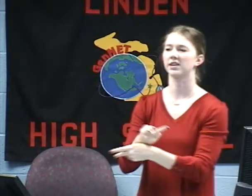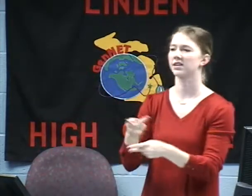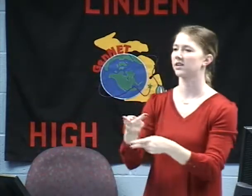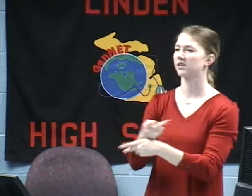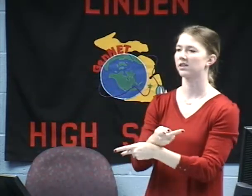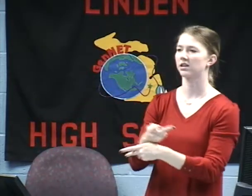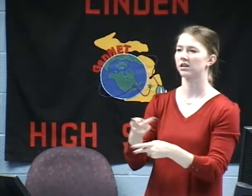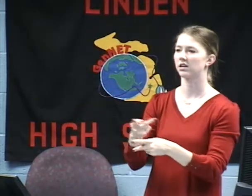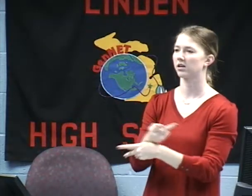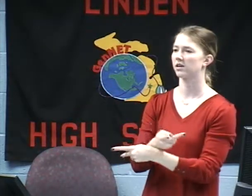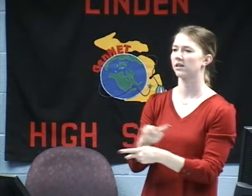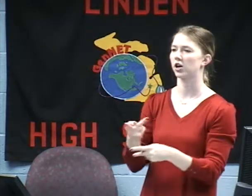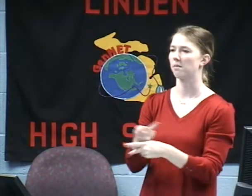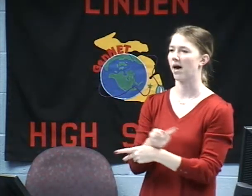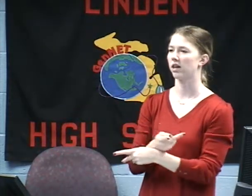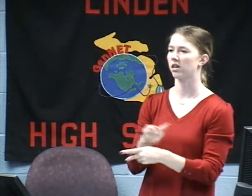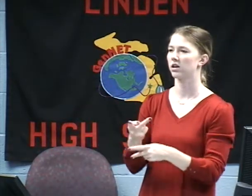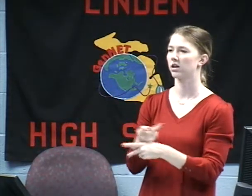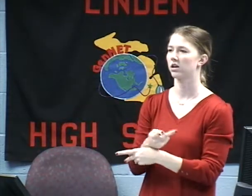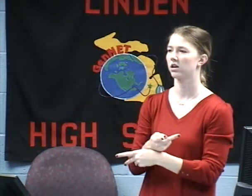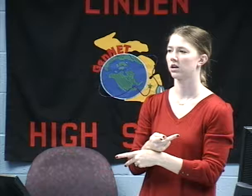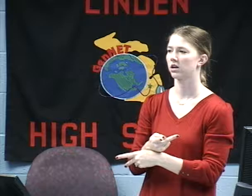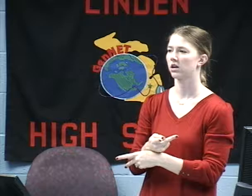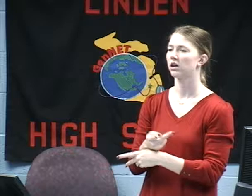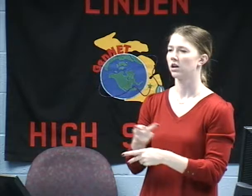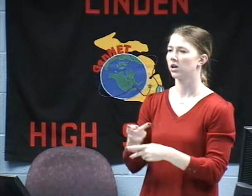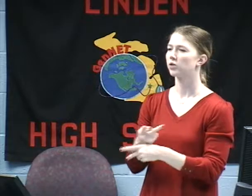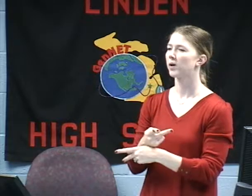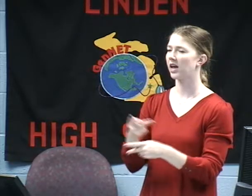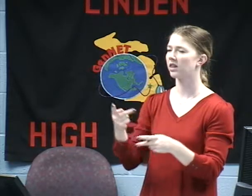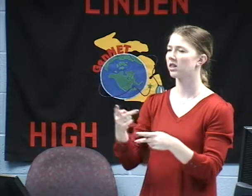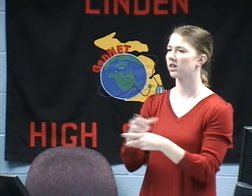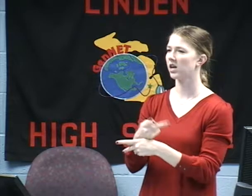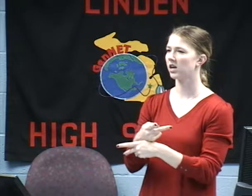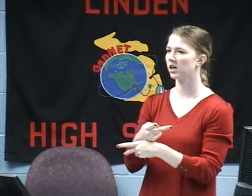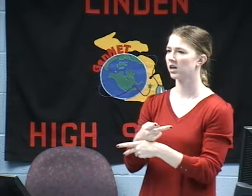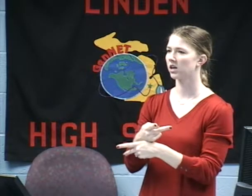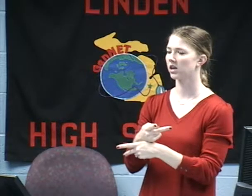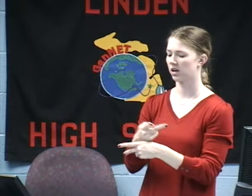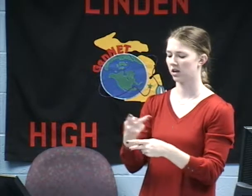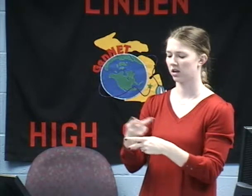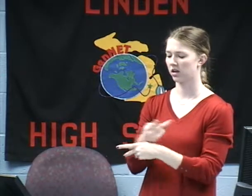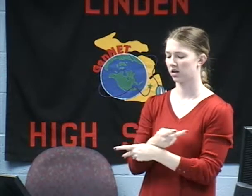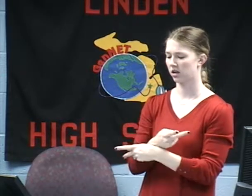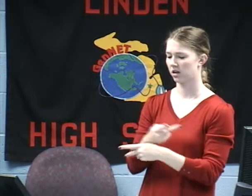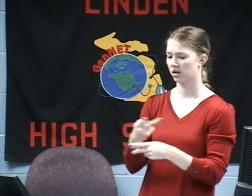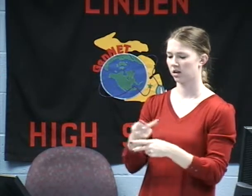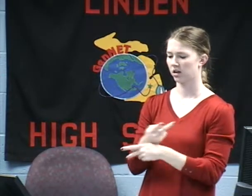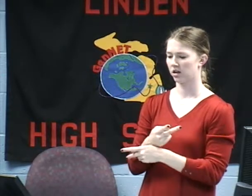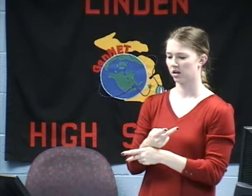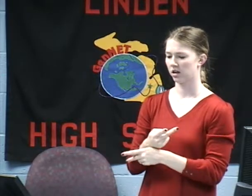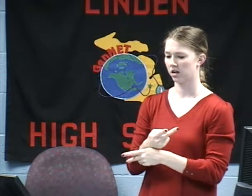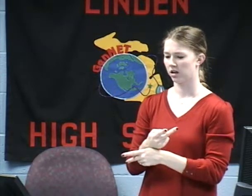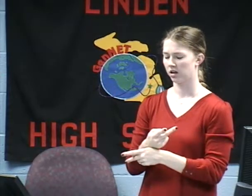physics is considered a math. I think it's both. It's considered But I science. think- Because we take it in science. You can take it in science. I'll